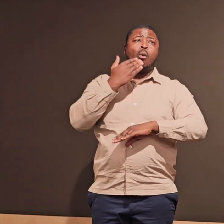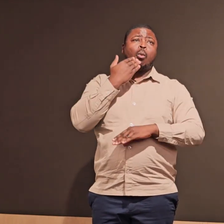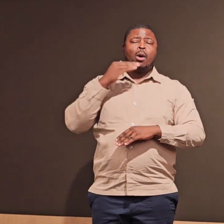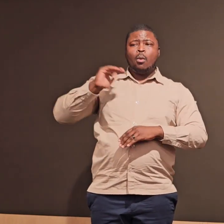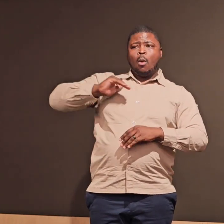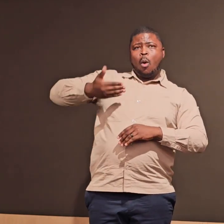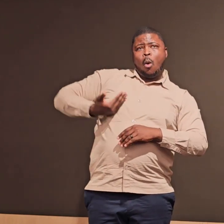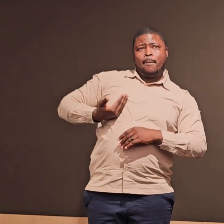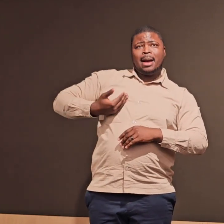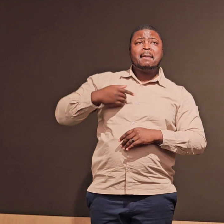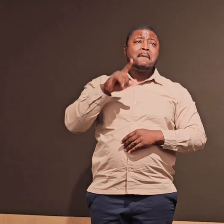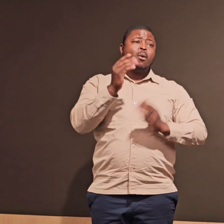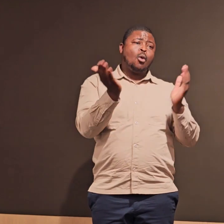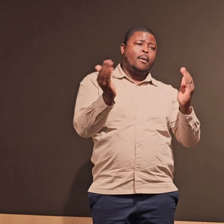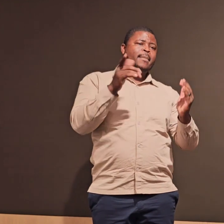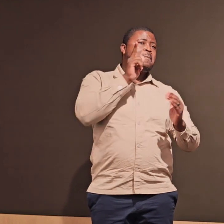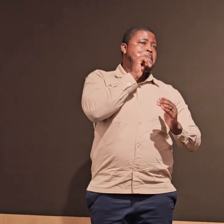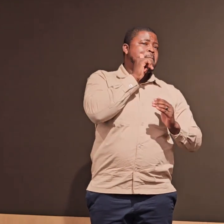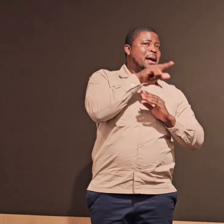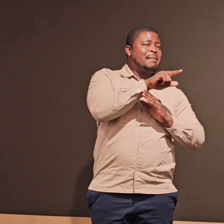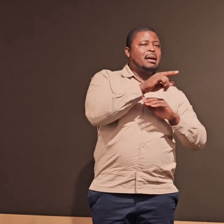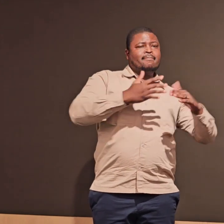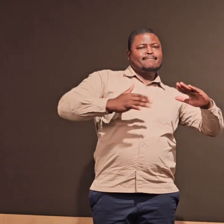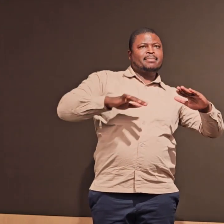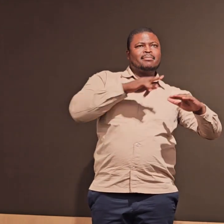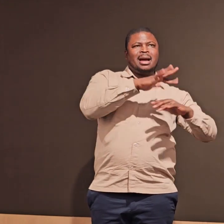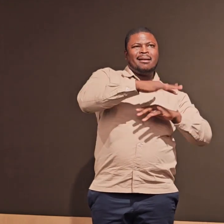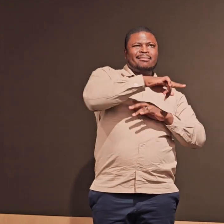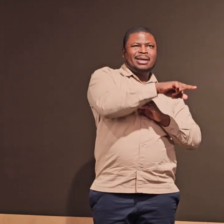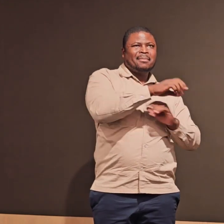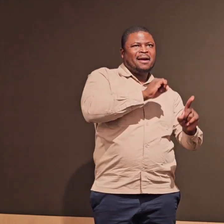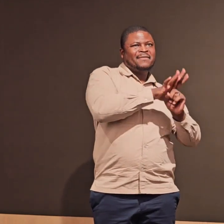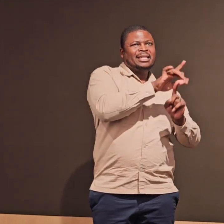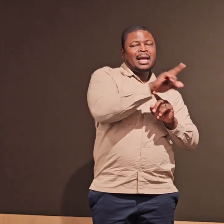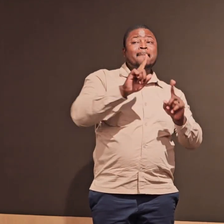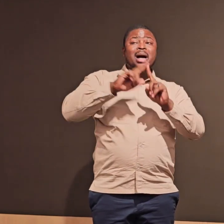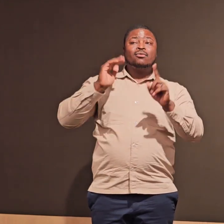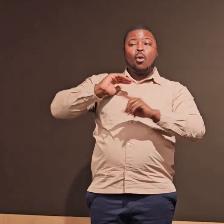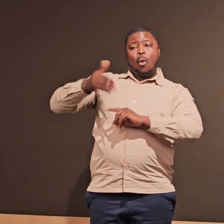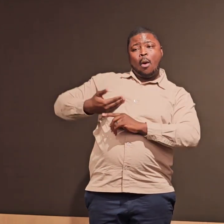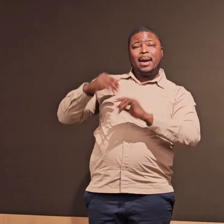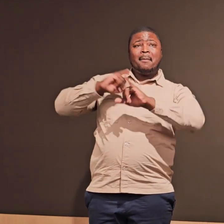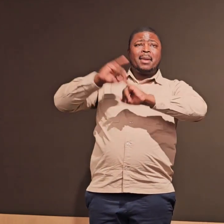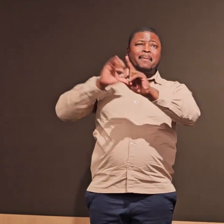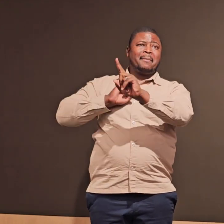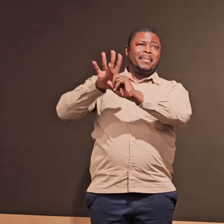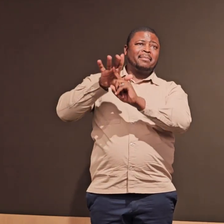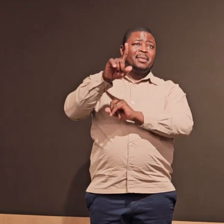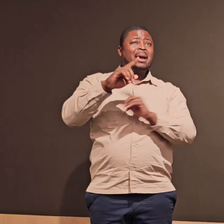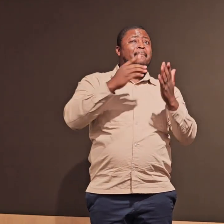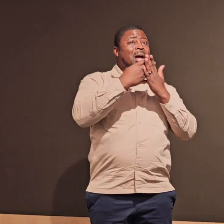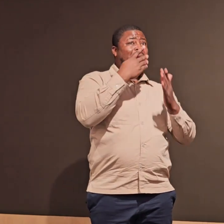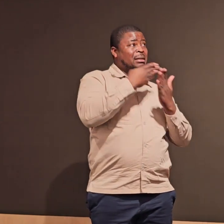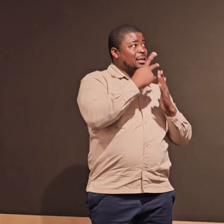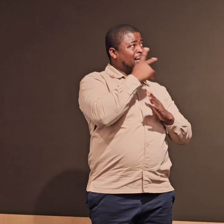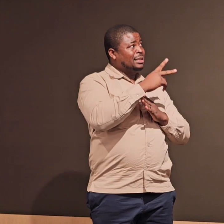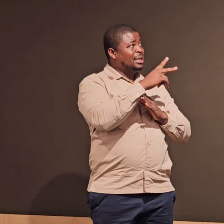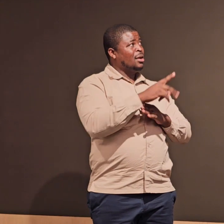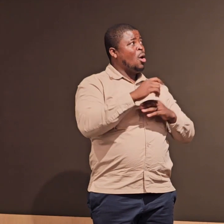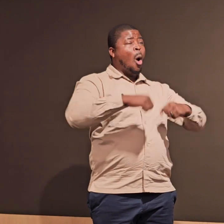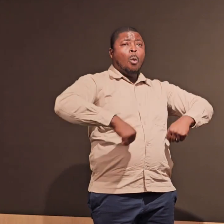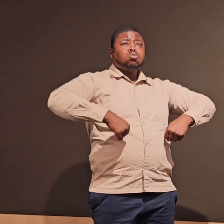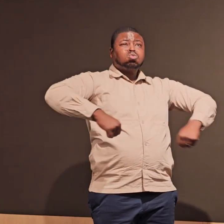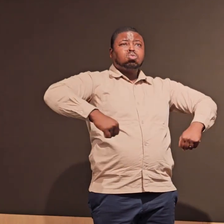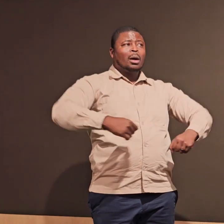more so than men. And you can see the graph on obese, that